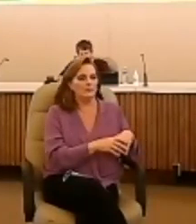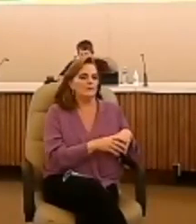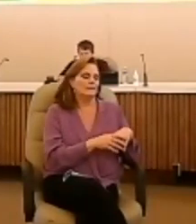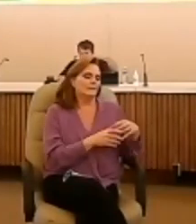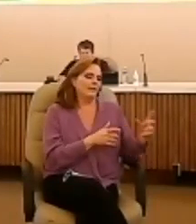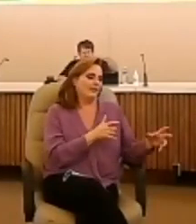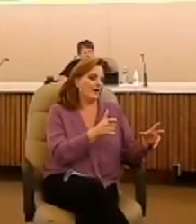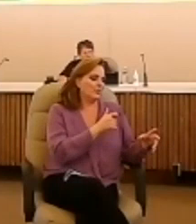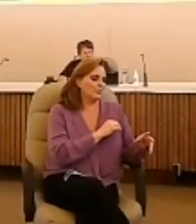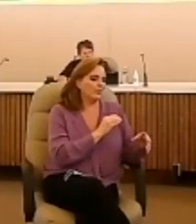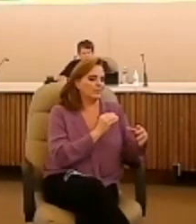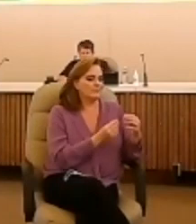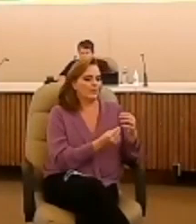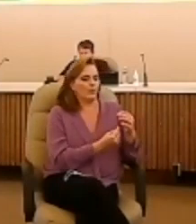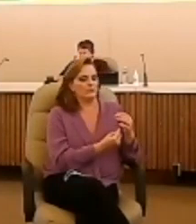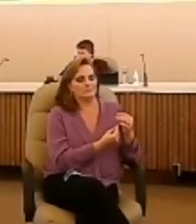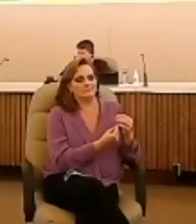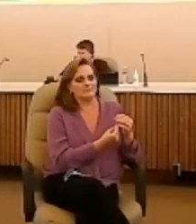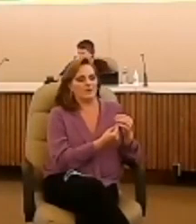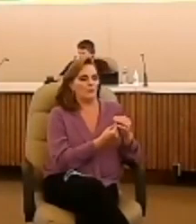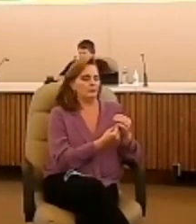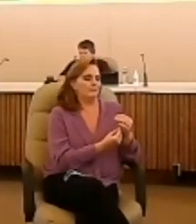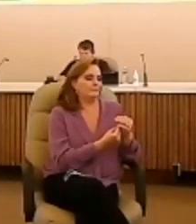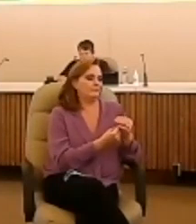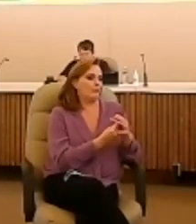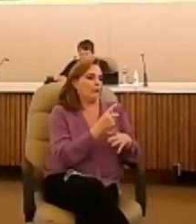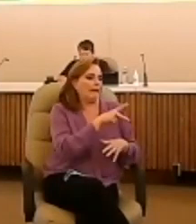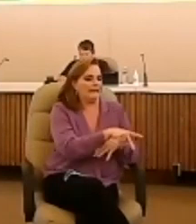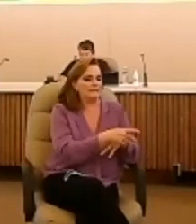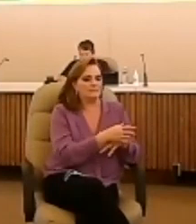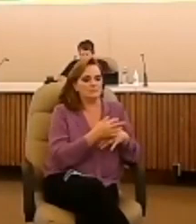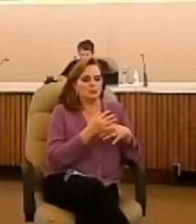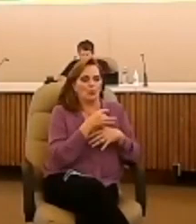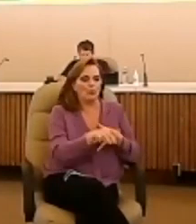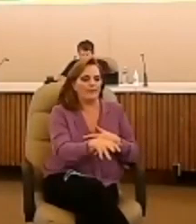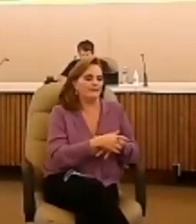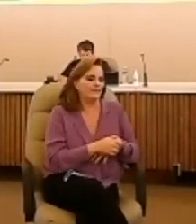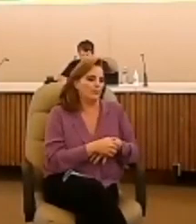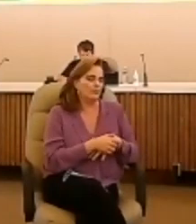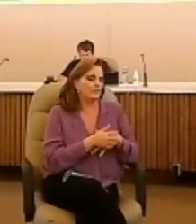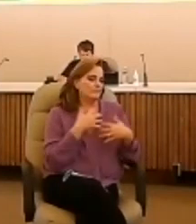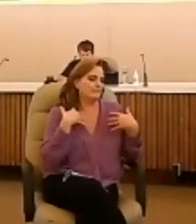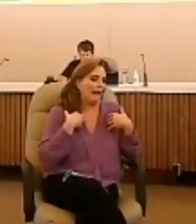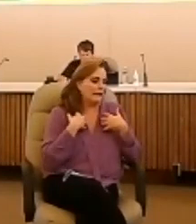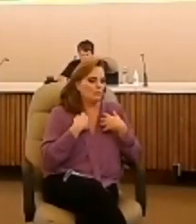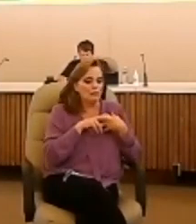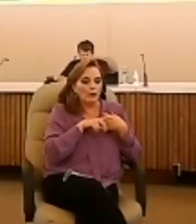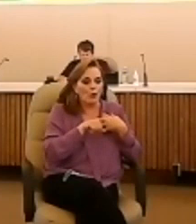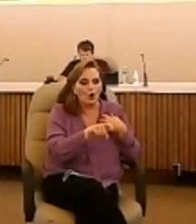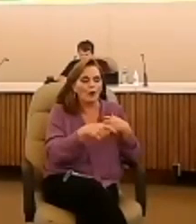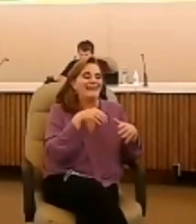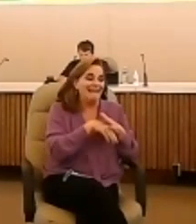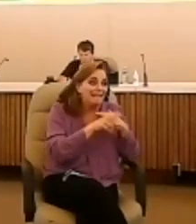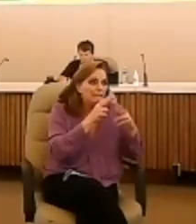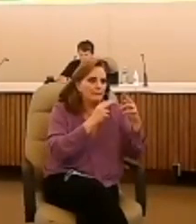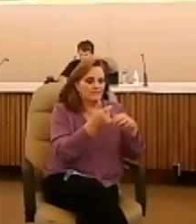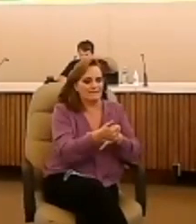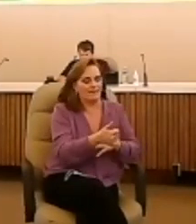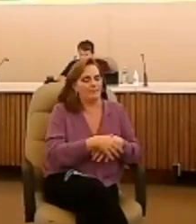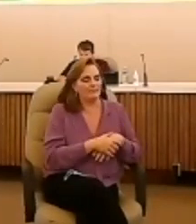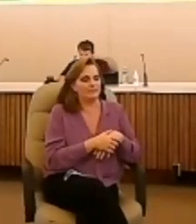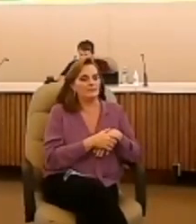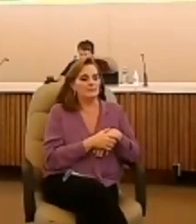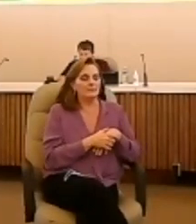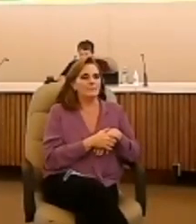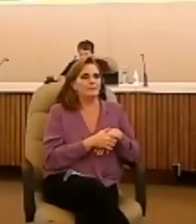planters. Right. There were animals scurrying as you walked down the hall. It